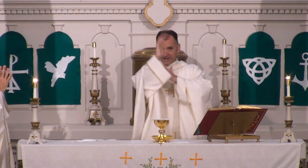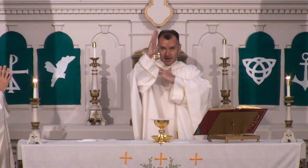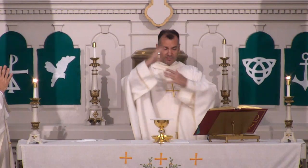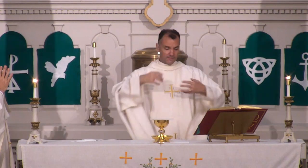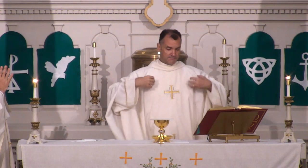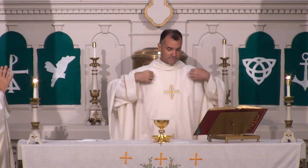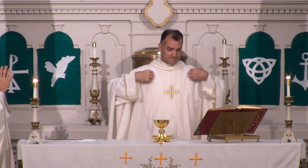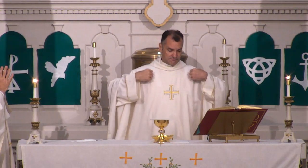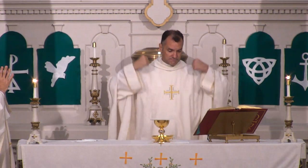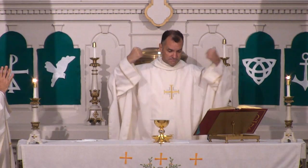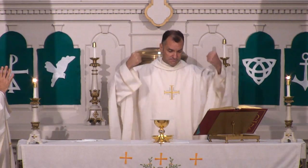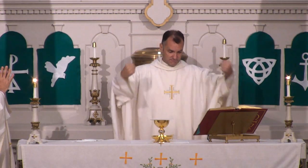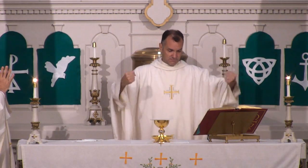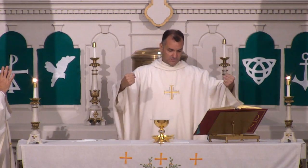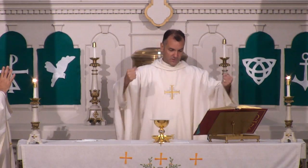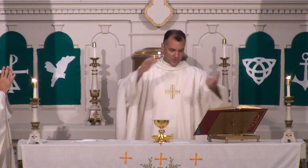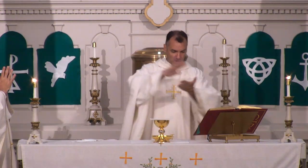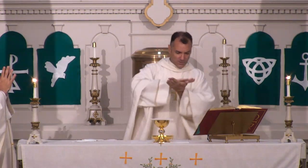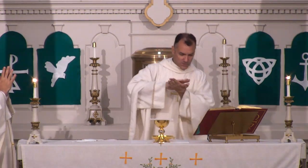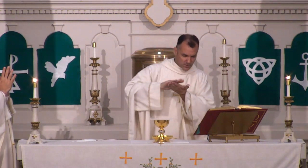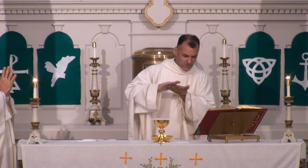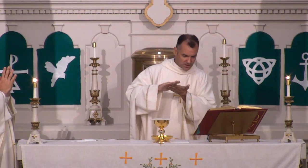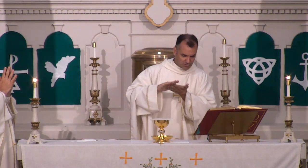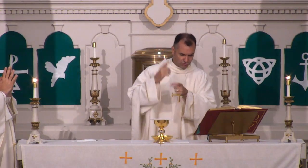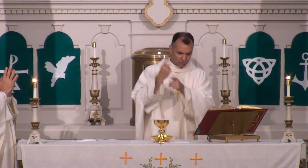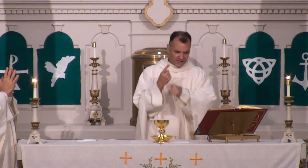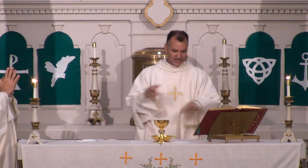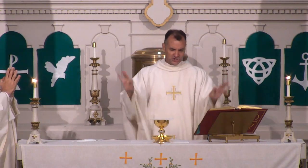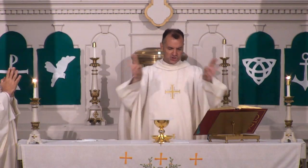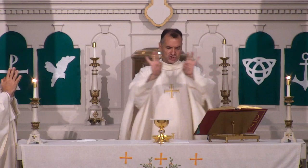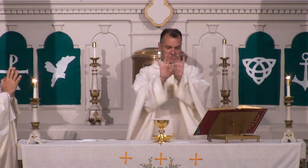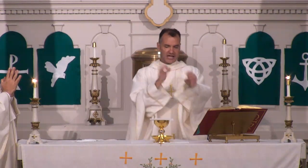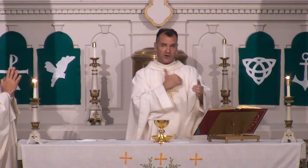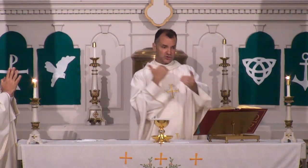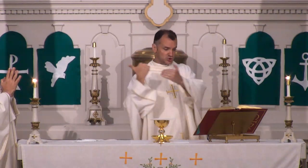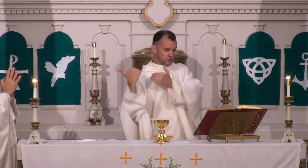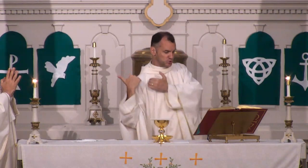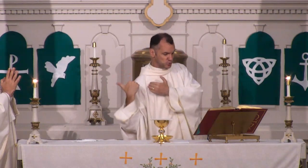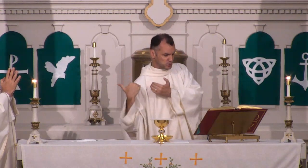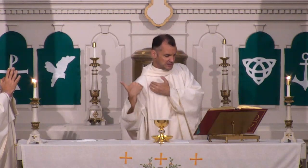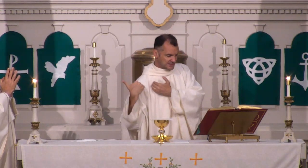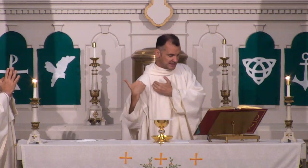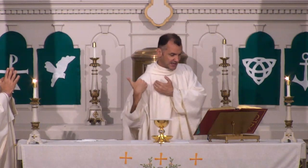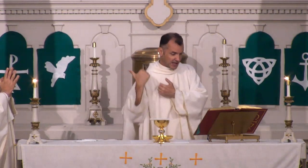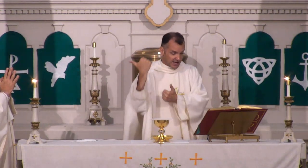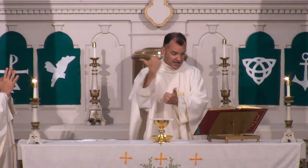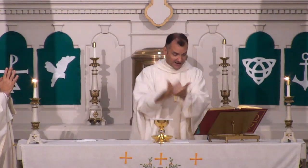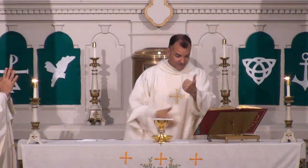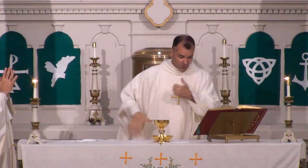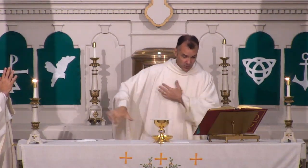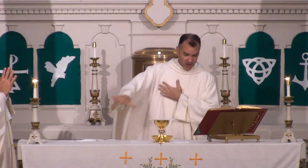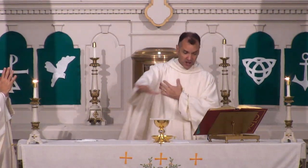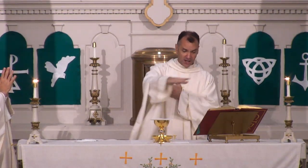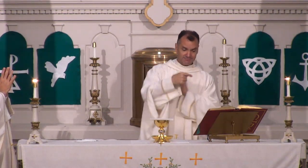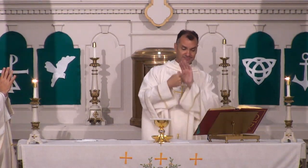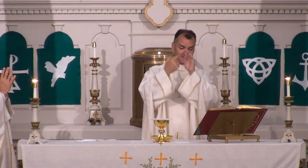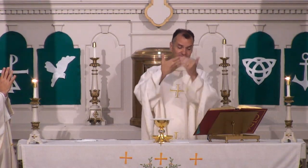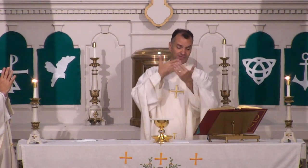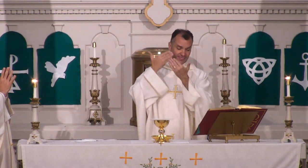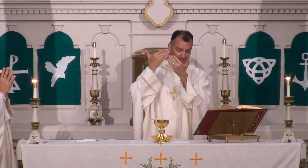It is truly right and just, our duty and our salvation, always and everywhere, to give you thanks,